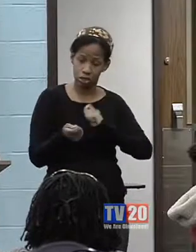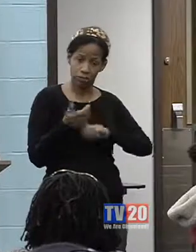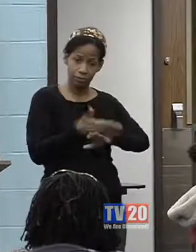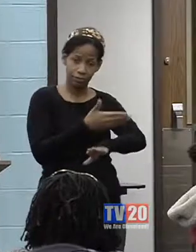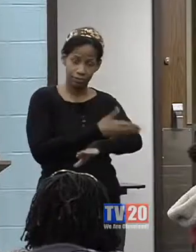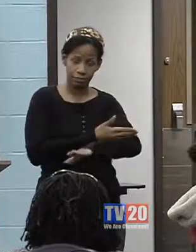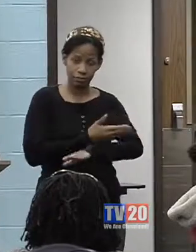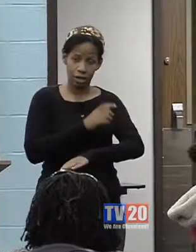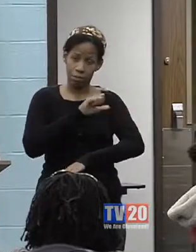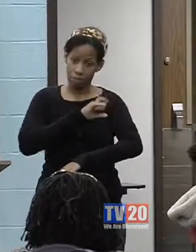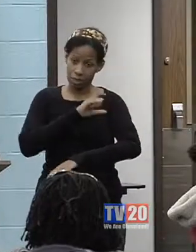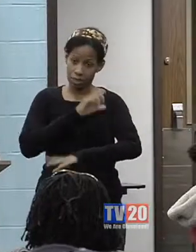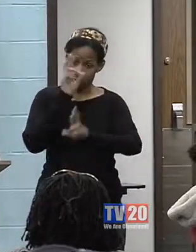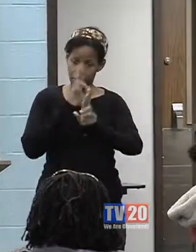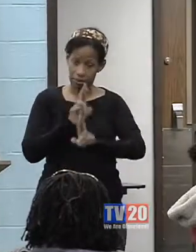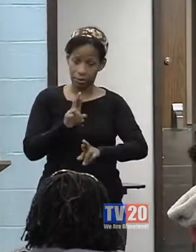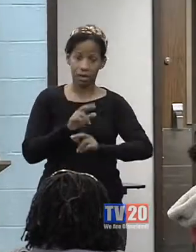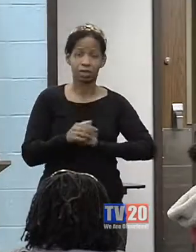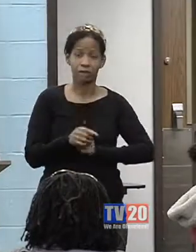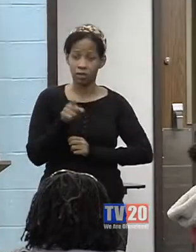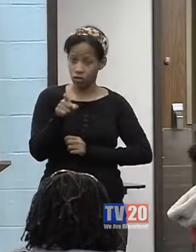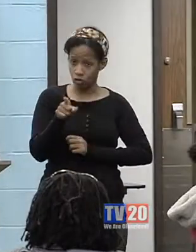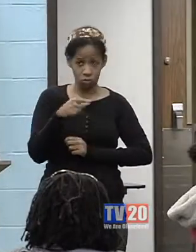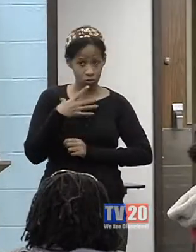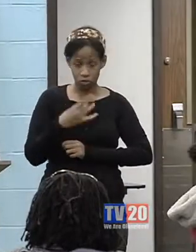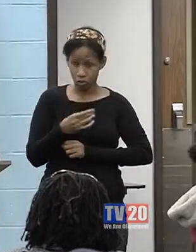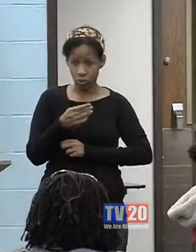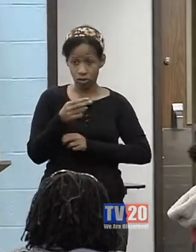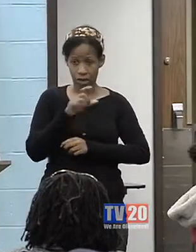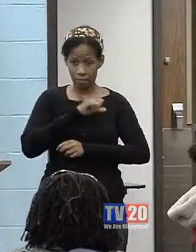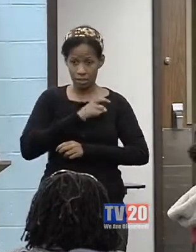how the police can treat you. It's your city council.